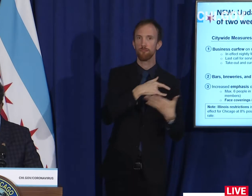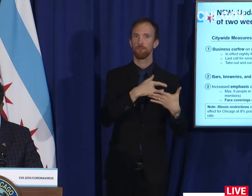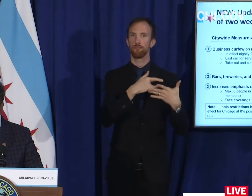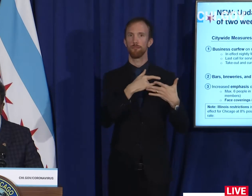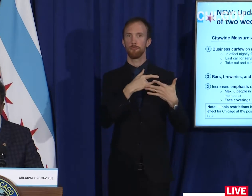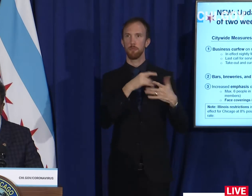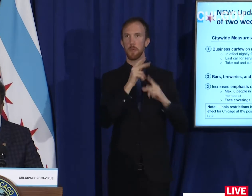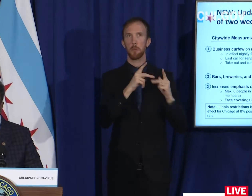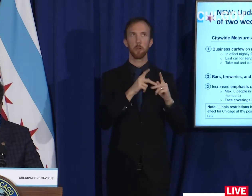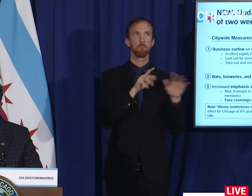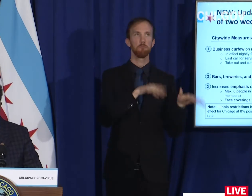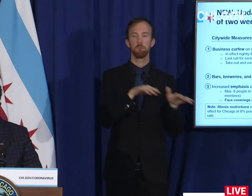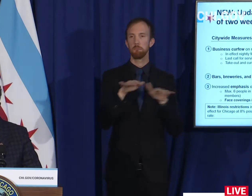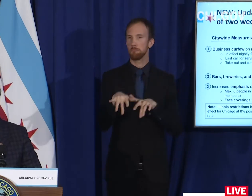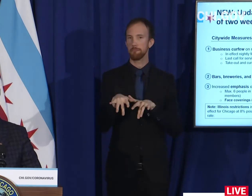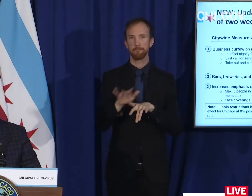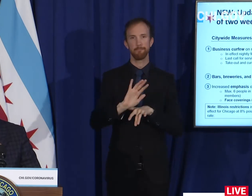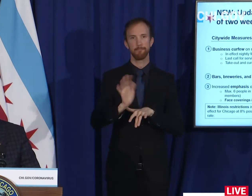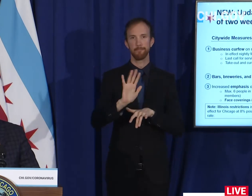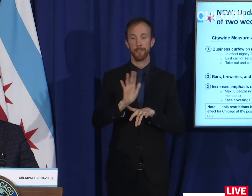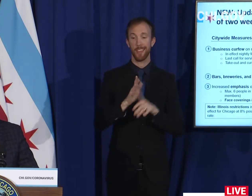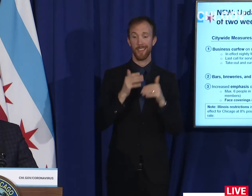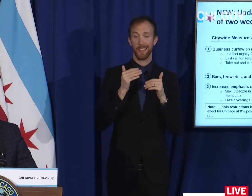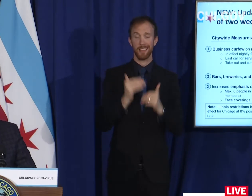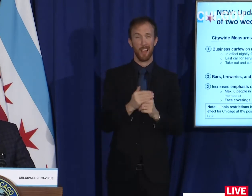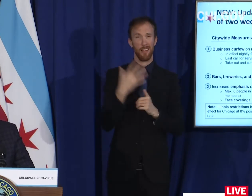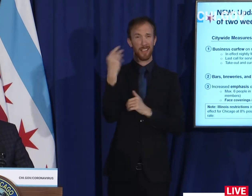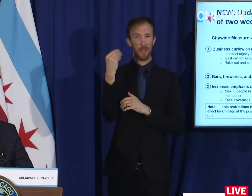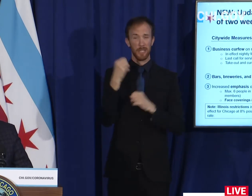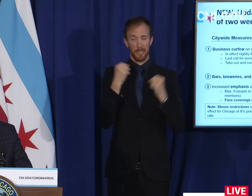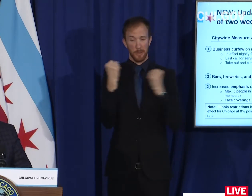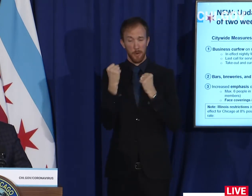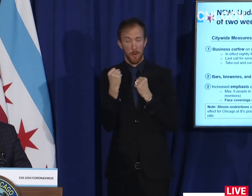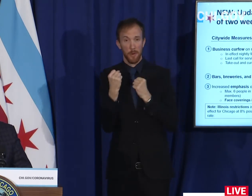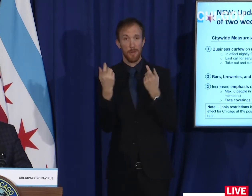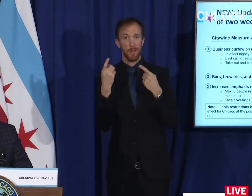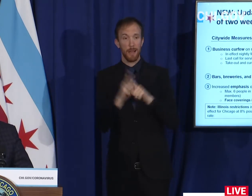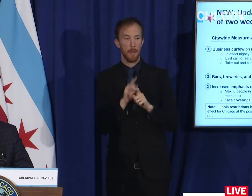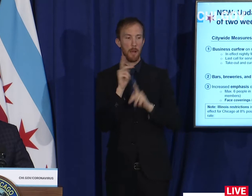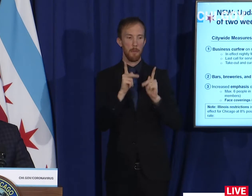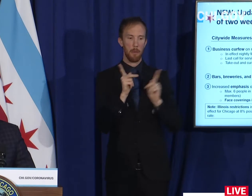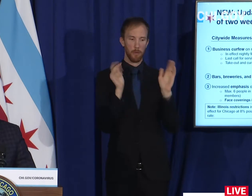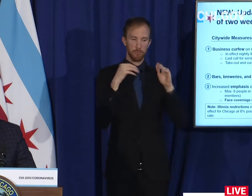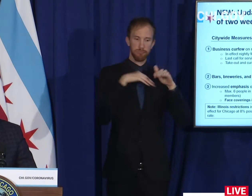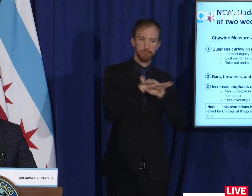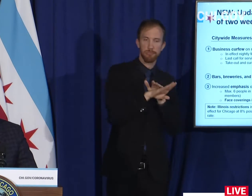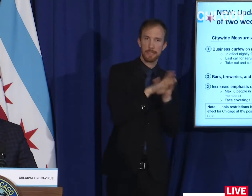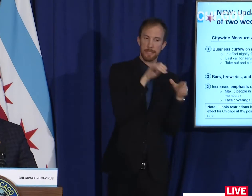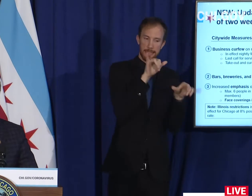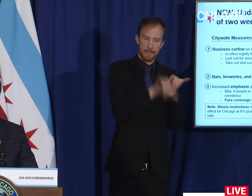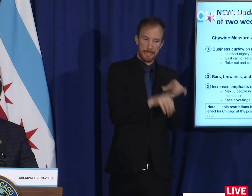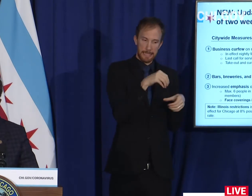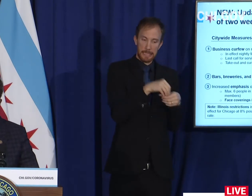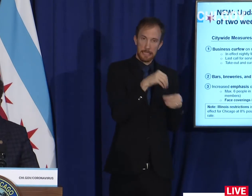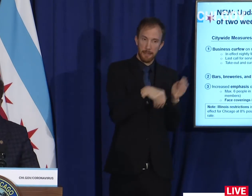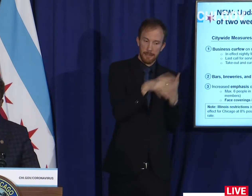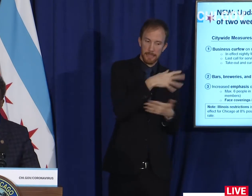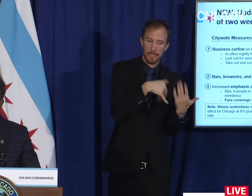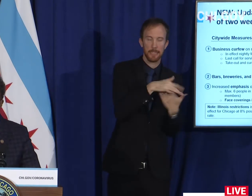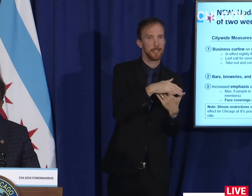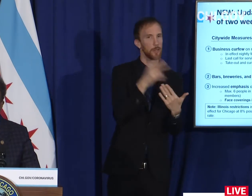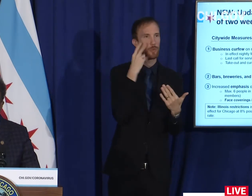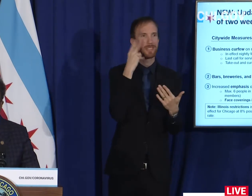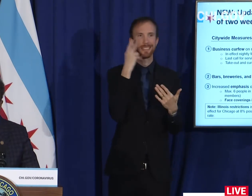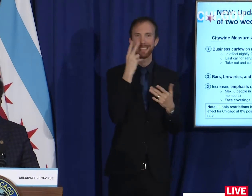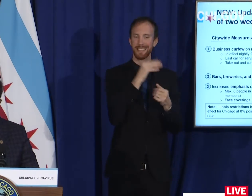move indoors, the risk of the spread rises exponentially. That's why we have been preaching